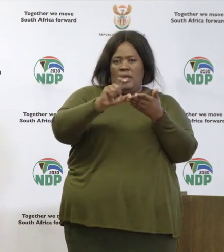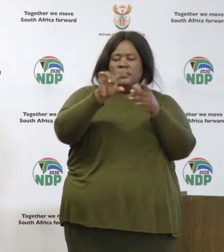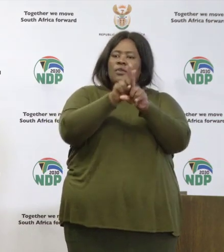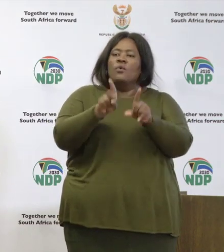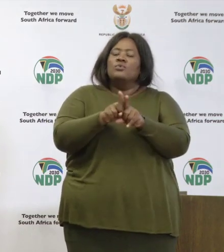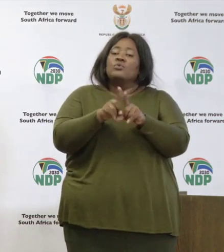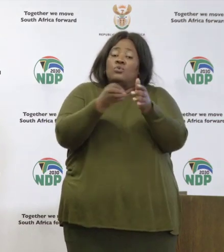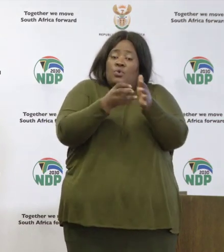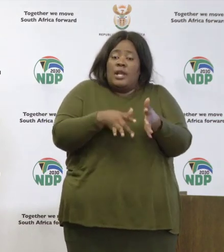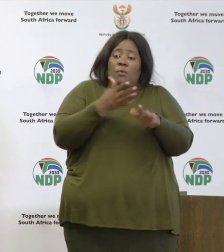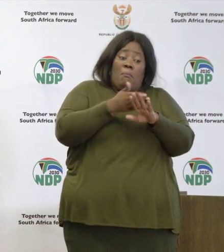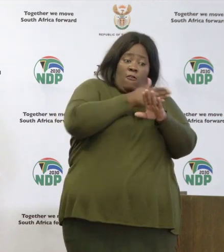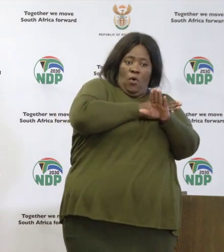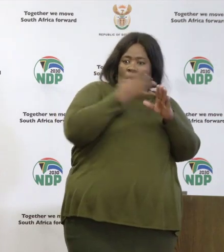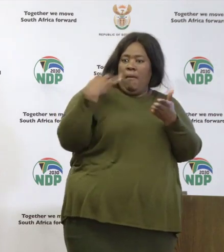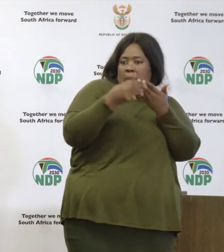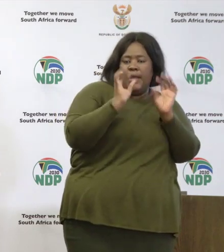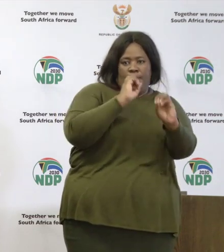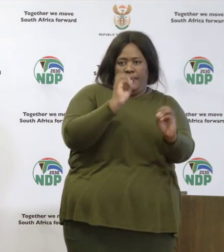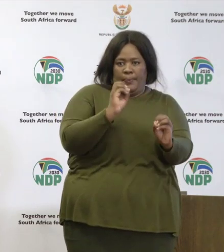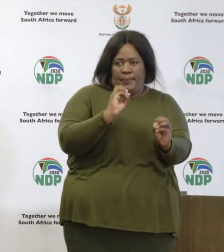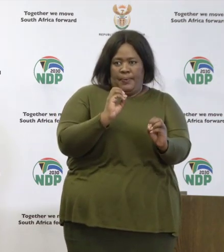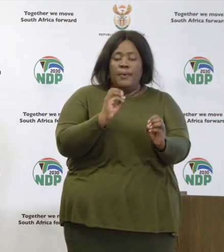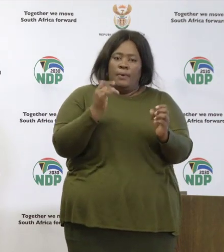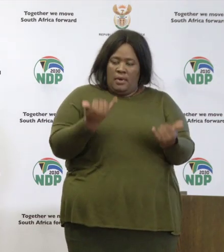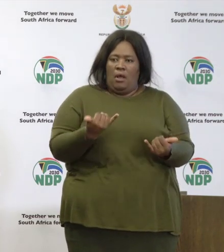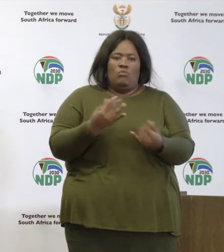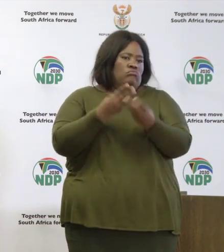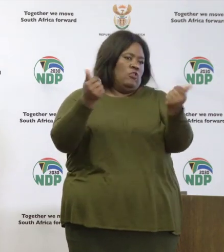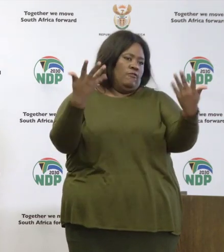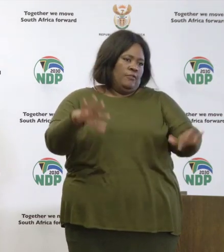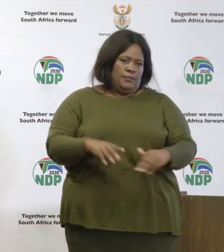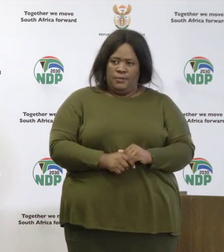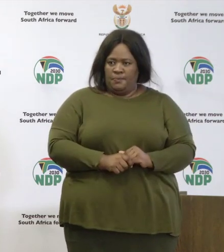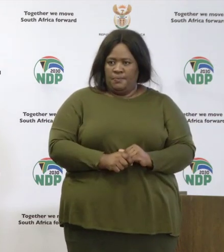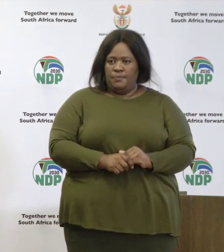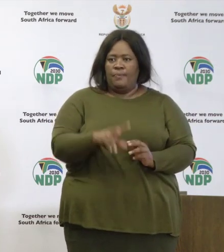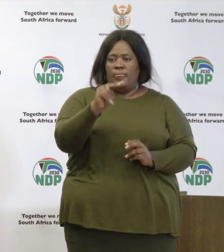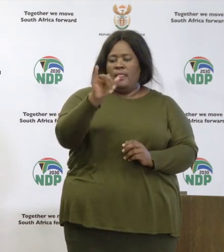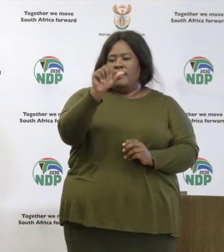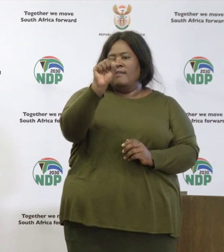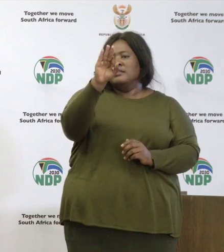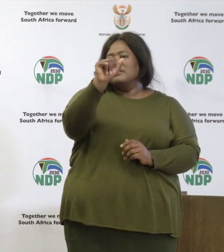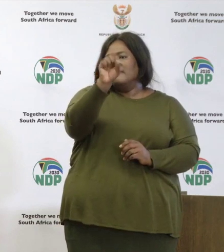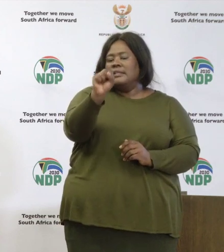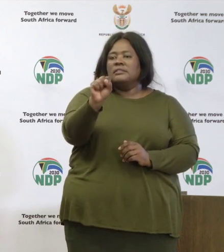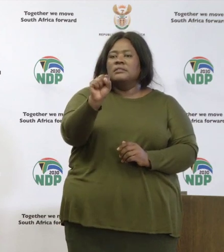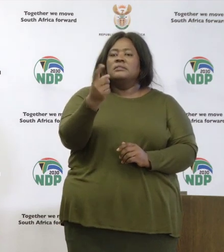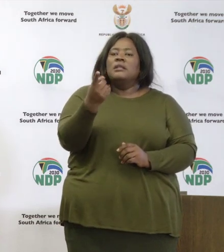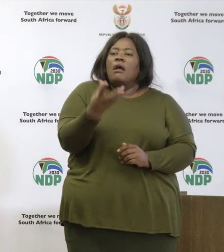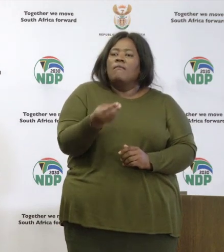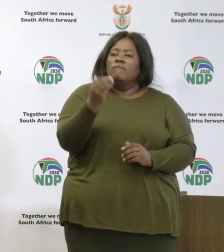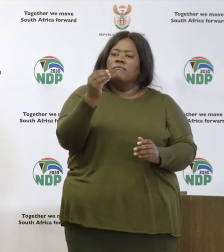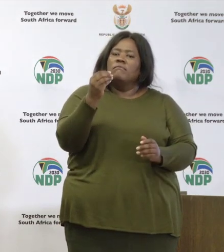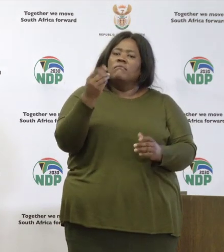had not applied initially. They are all now dealt with. NSFAS, therefore, has made provisional funding